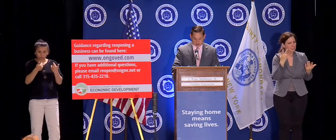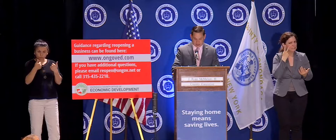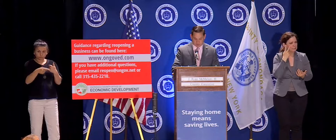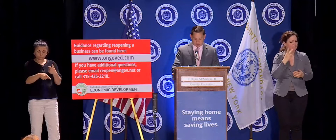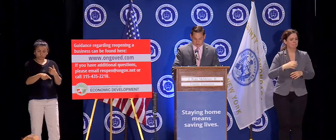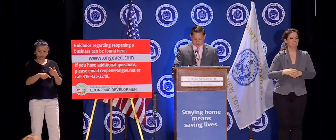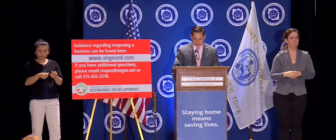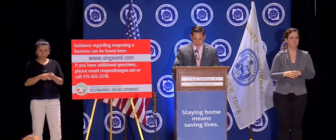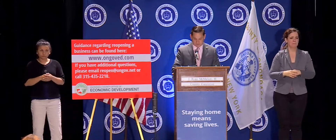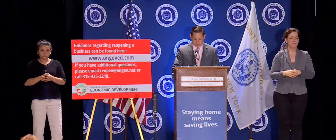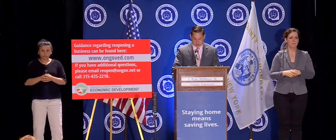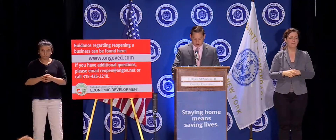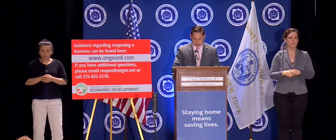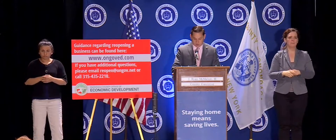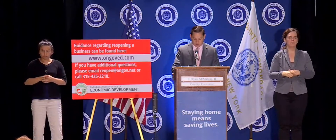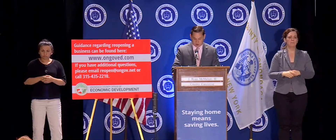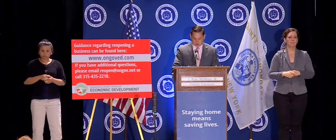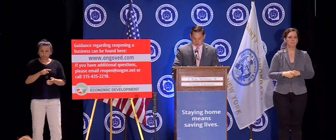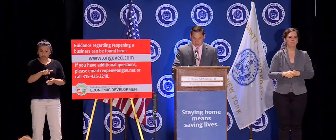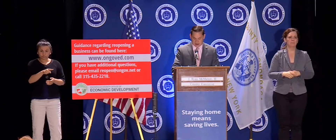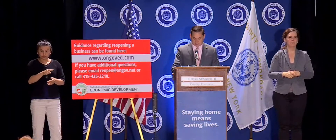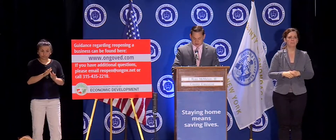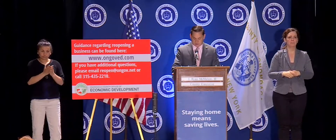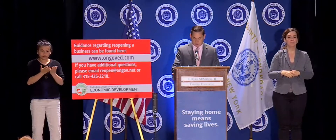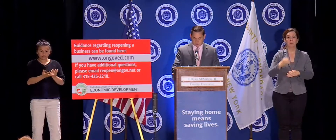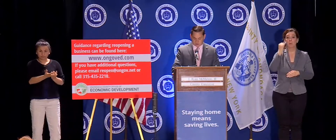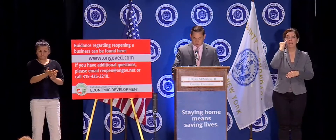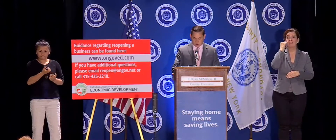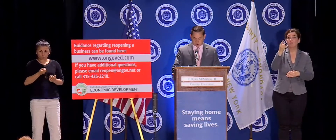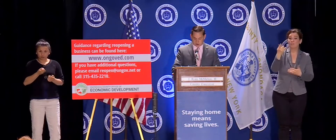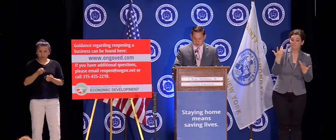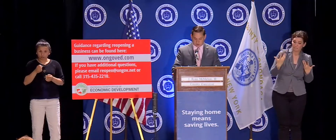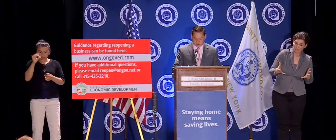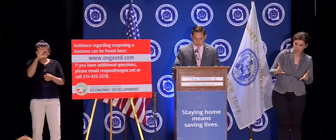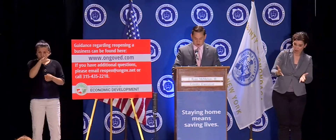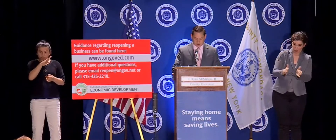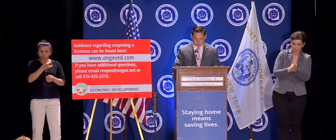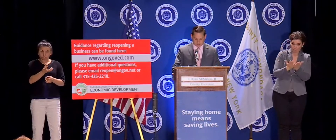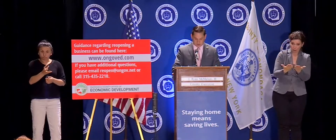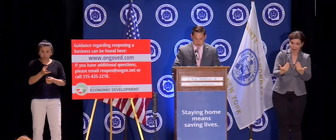were checked out previously, and we are also not asking folks to rush